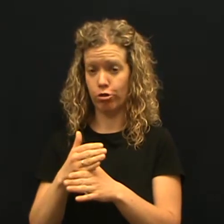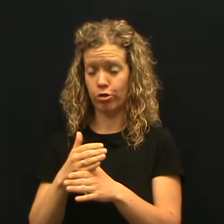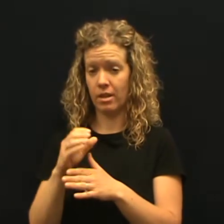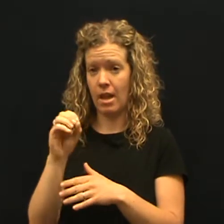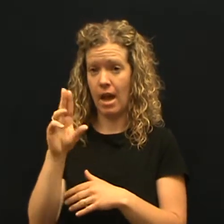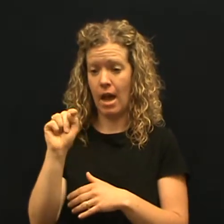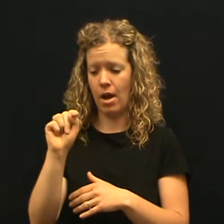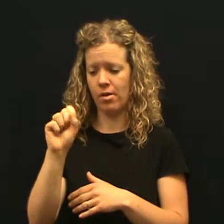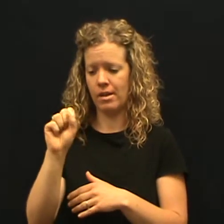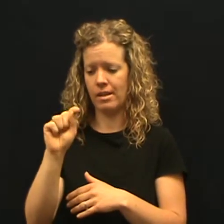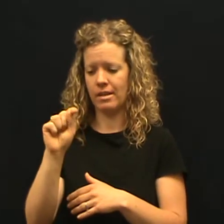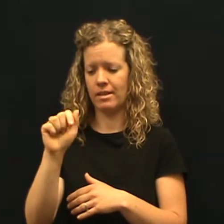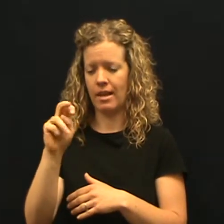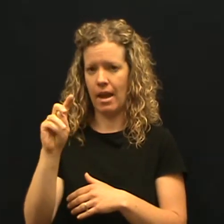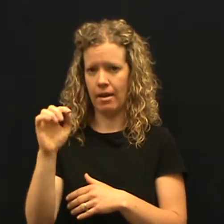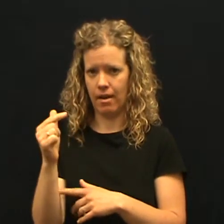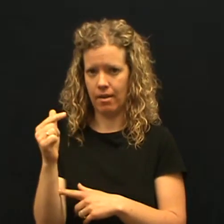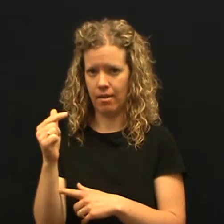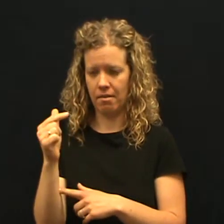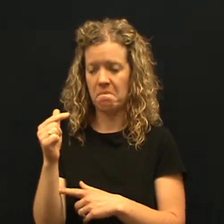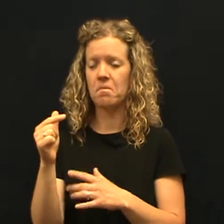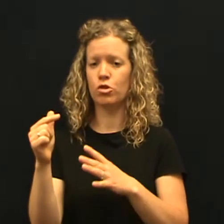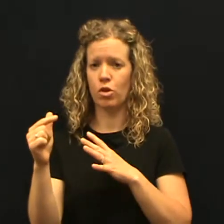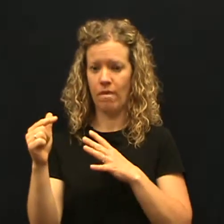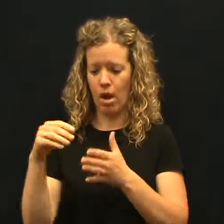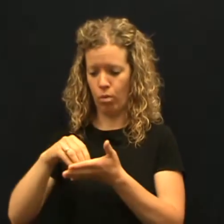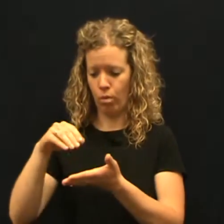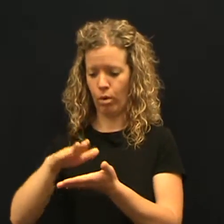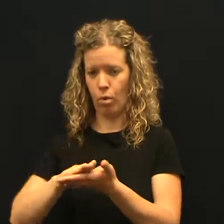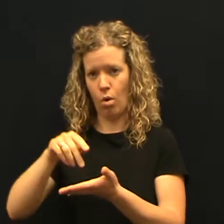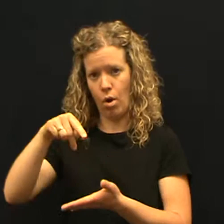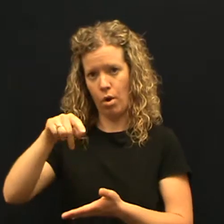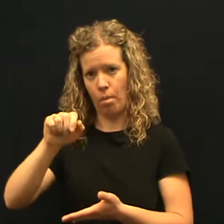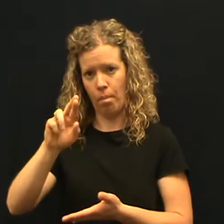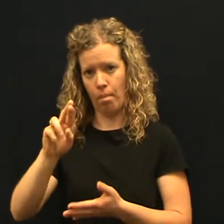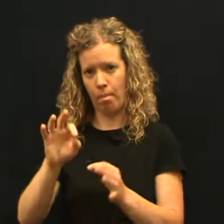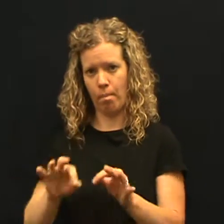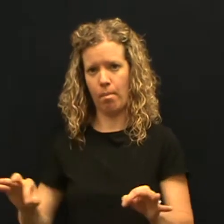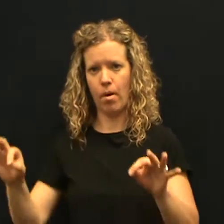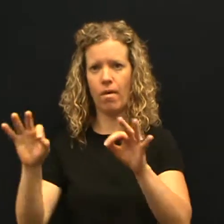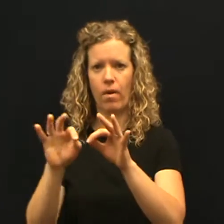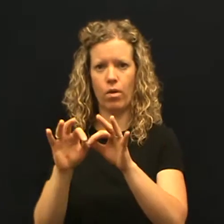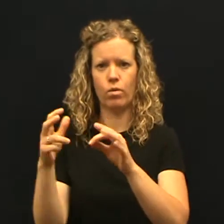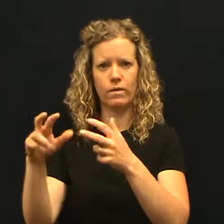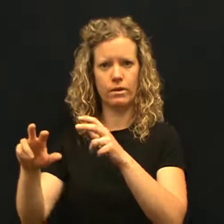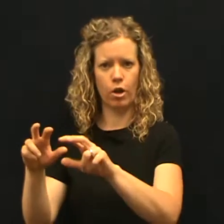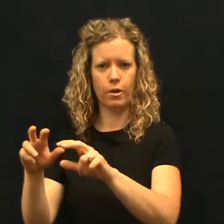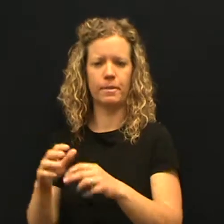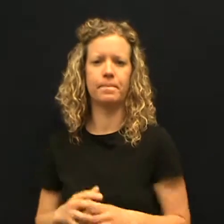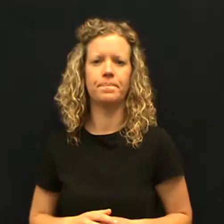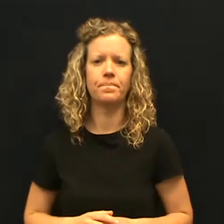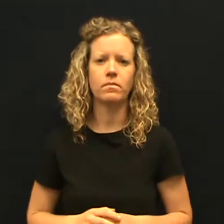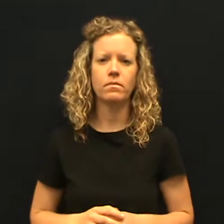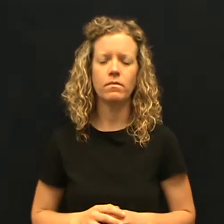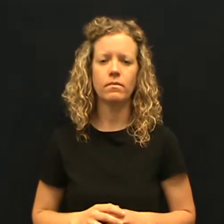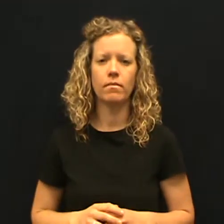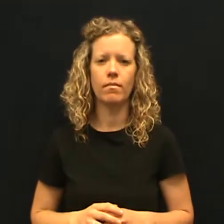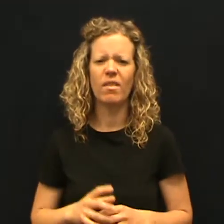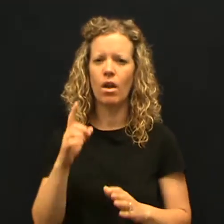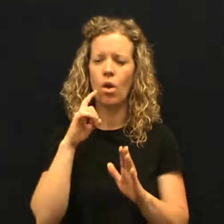to record those shares at the par value of the stock. And so, you can see in between here, there's a little